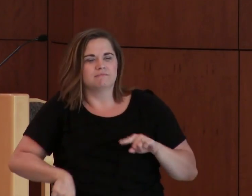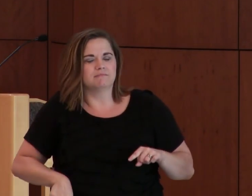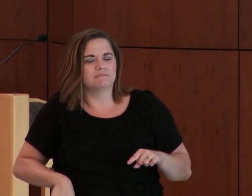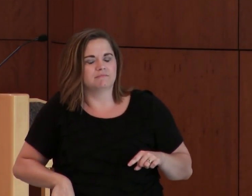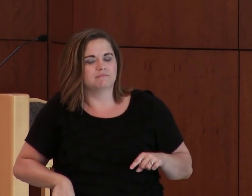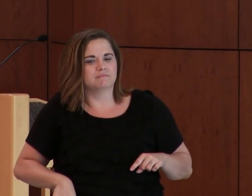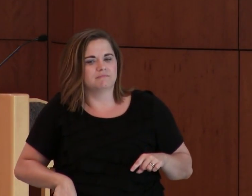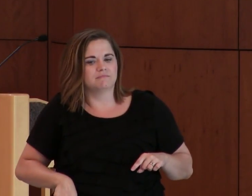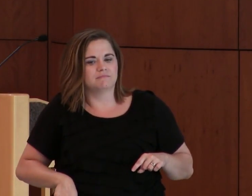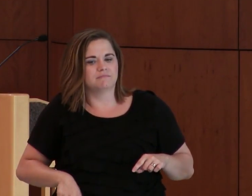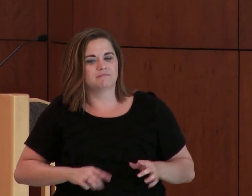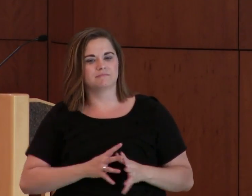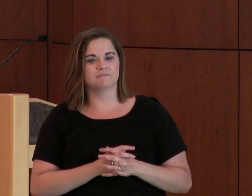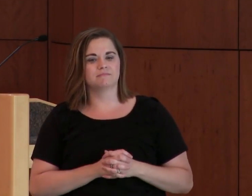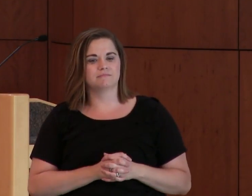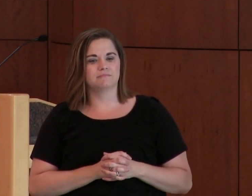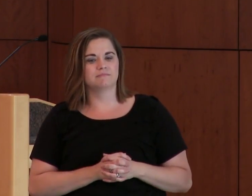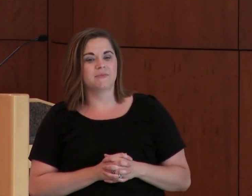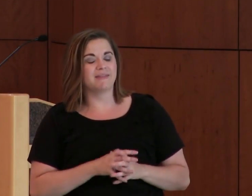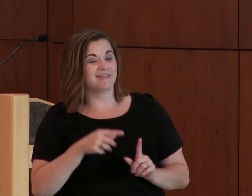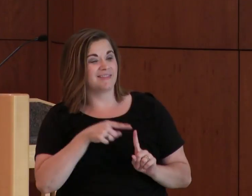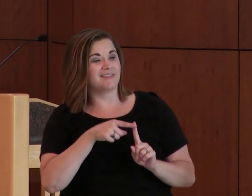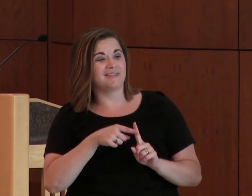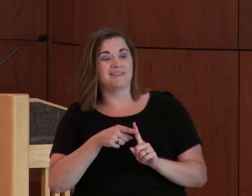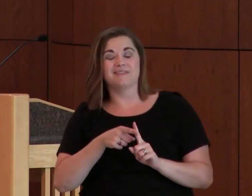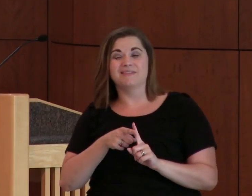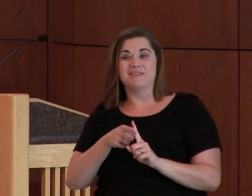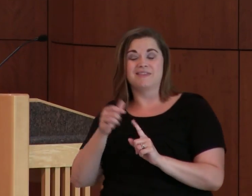even if it's what they are pushing against and rejecting.